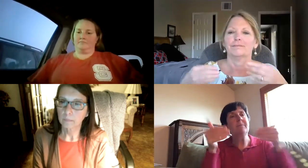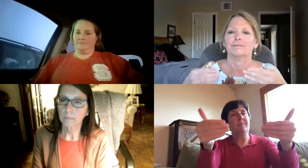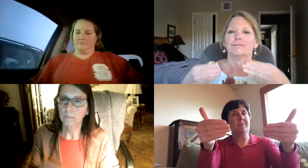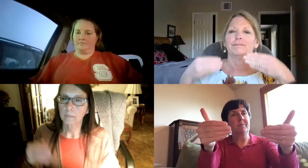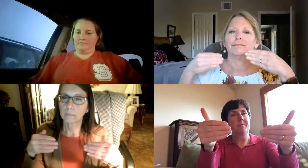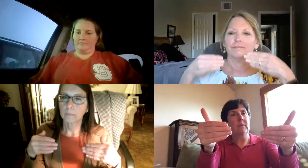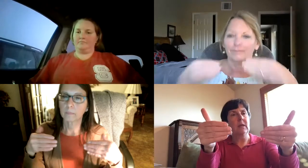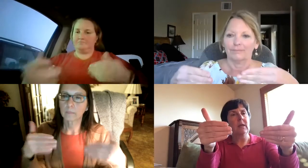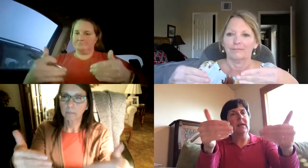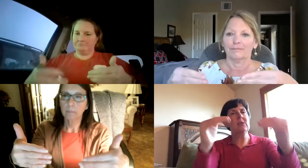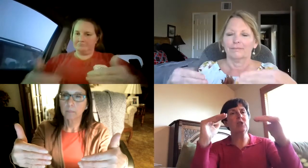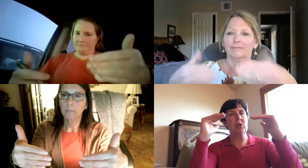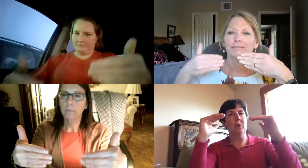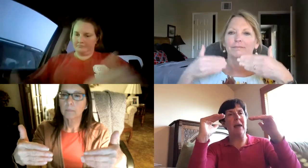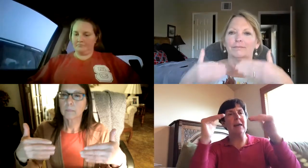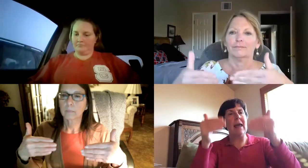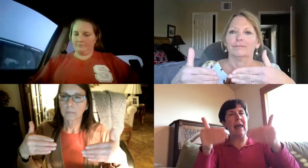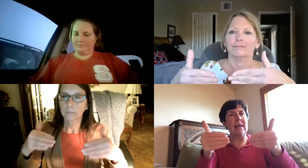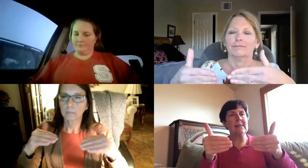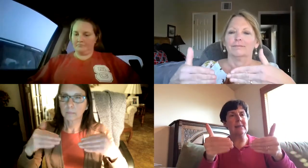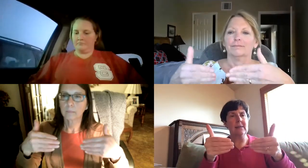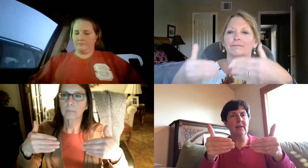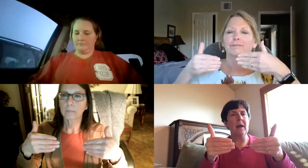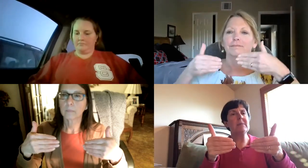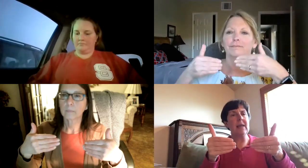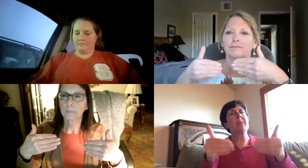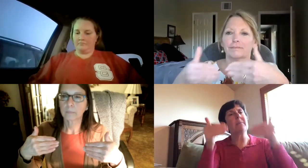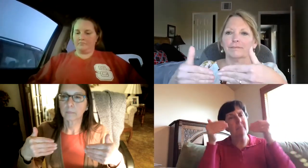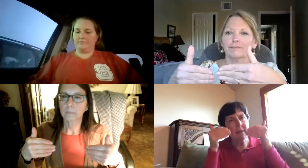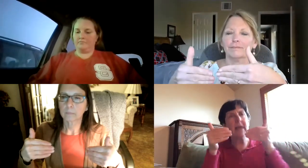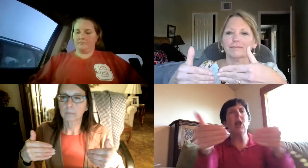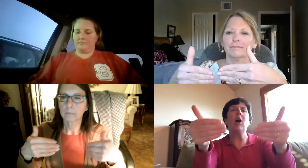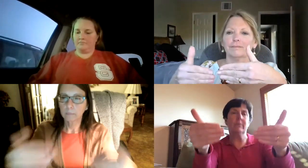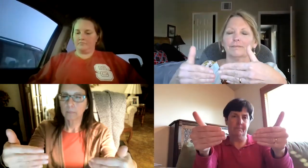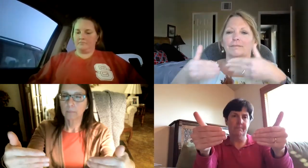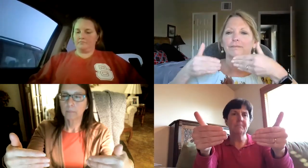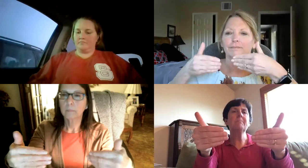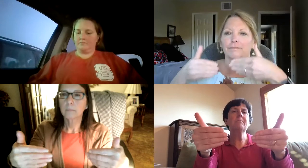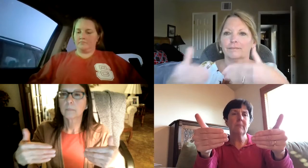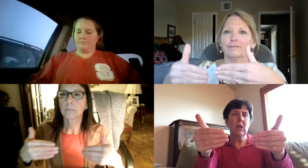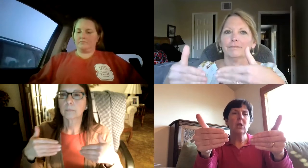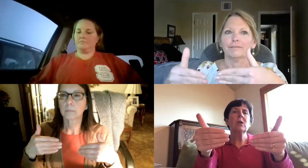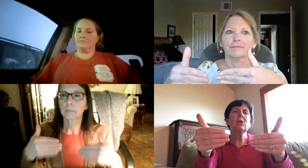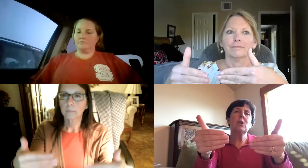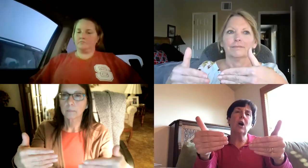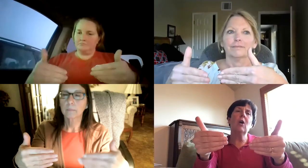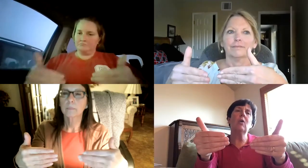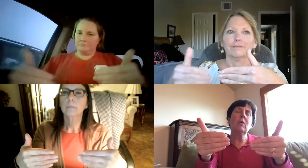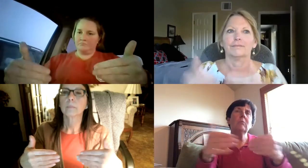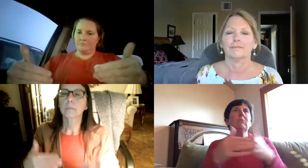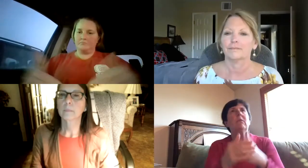along is just your bent hands, thumbs up, get along.